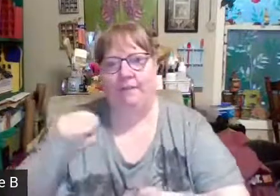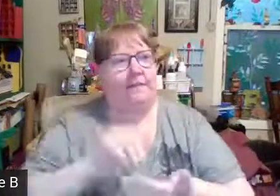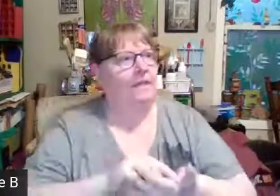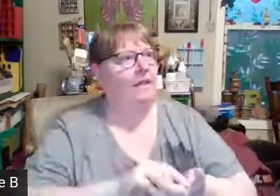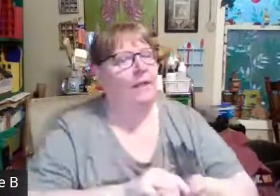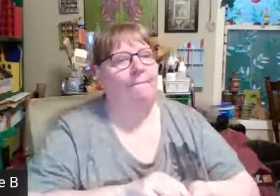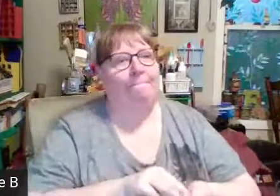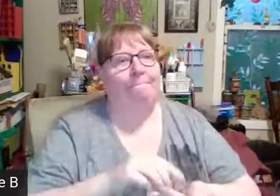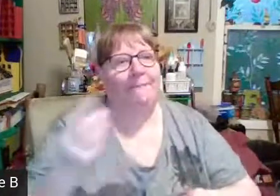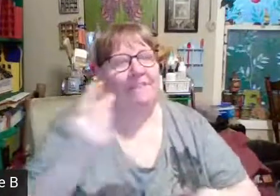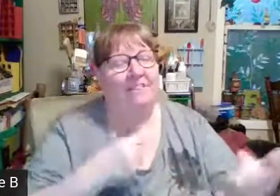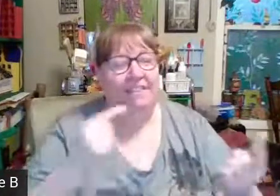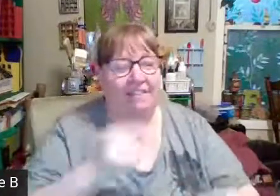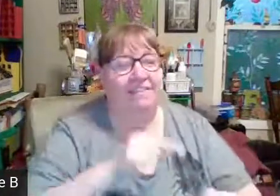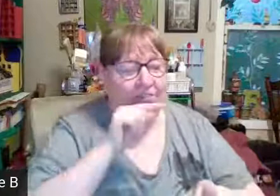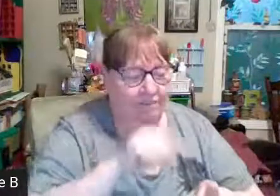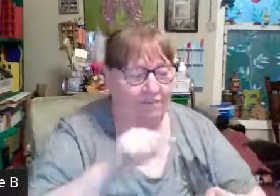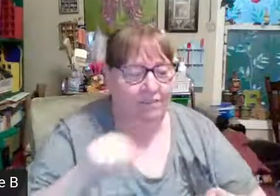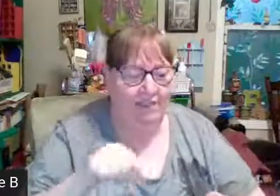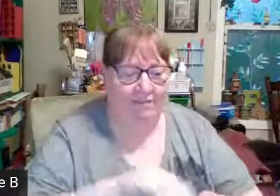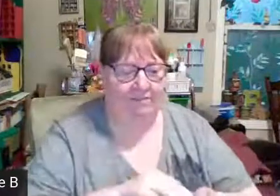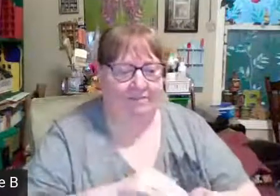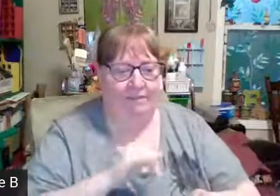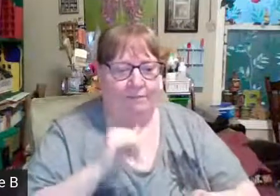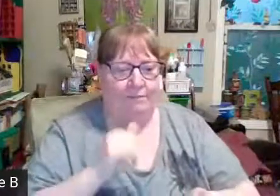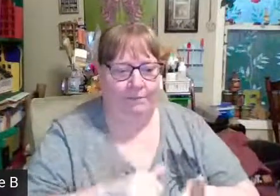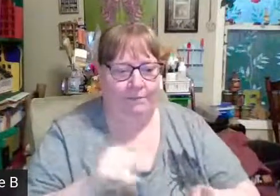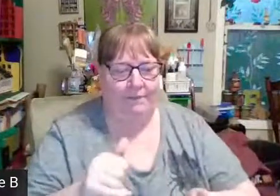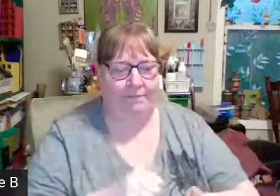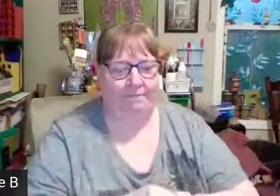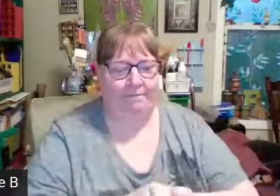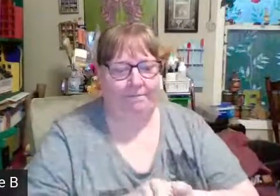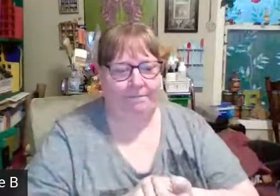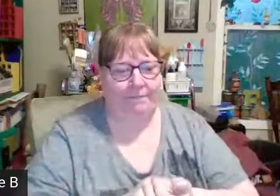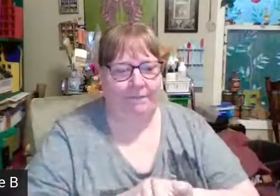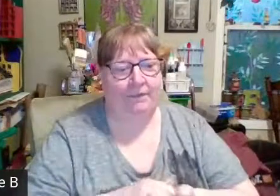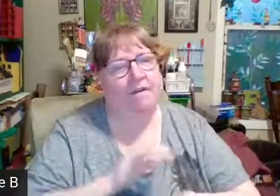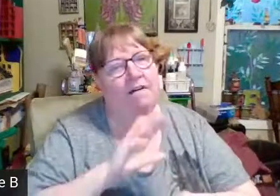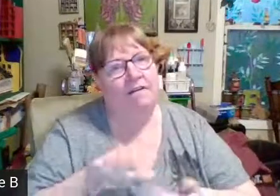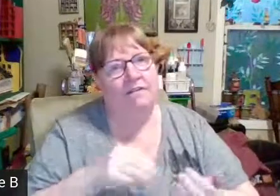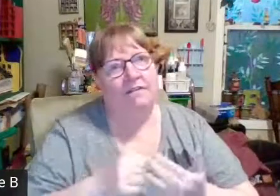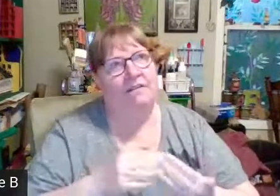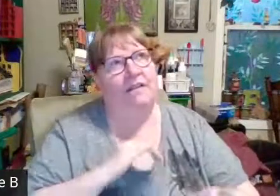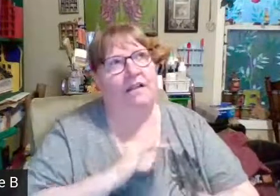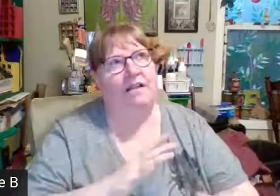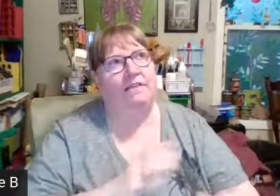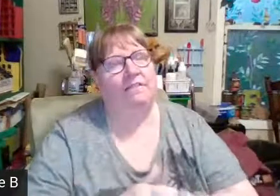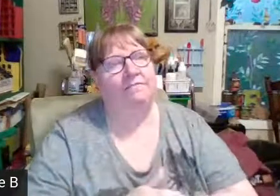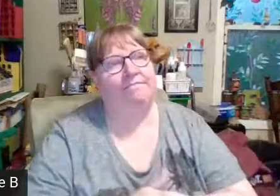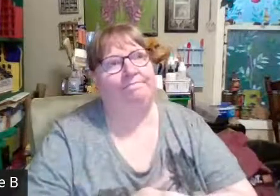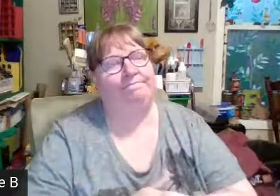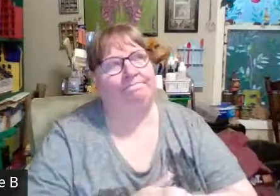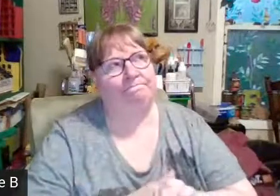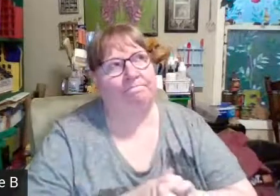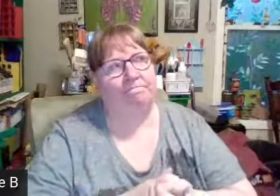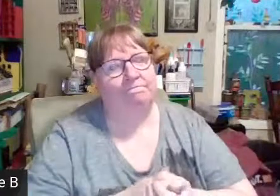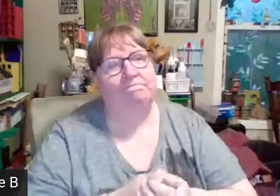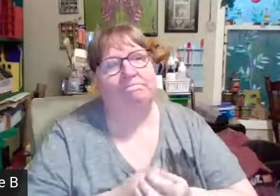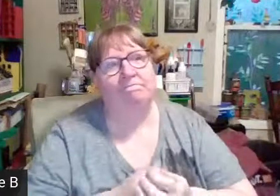I wouldn't necessarily always want only my likes, because I personally like to be challenged on